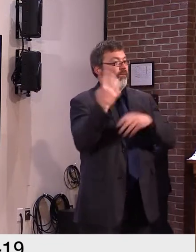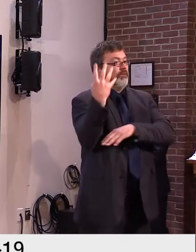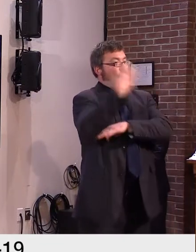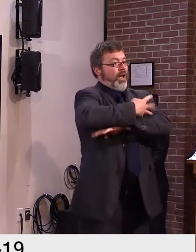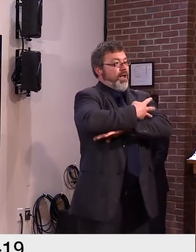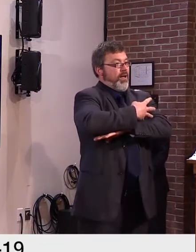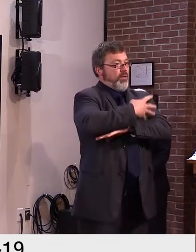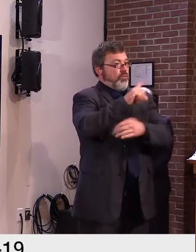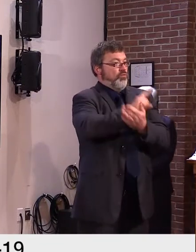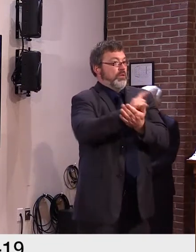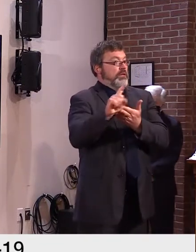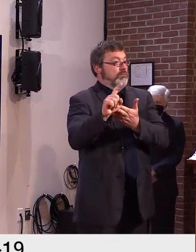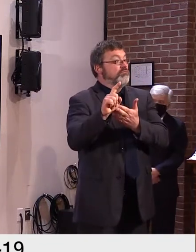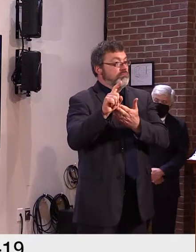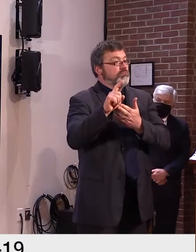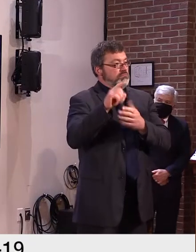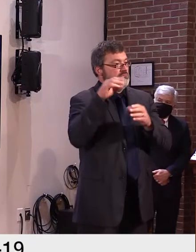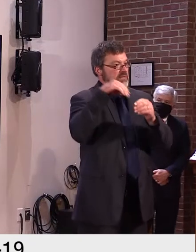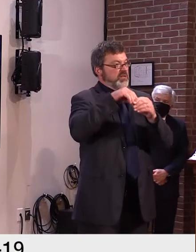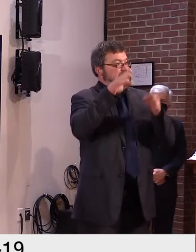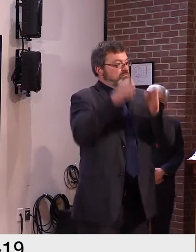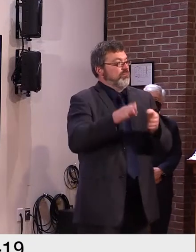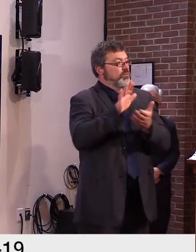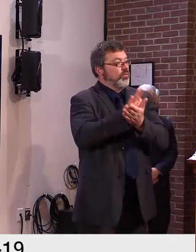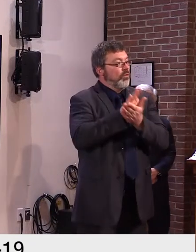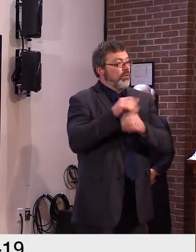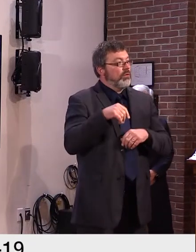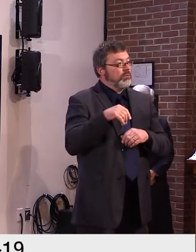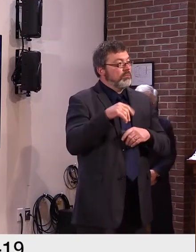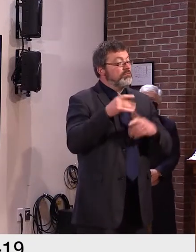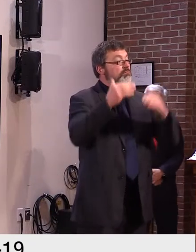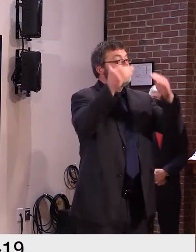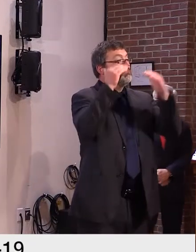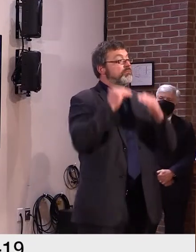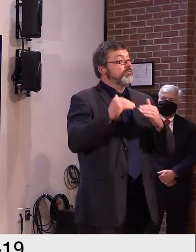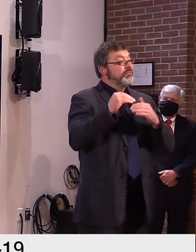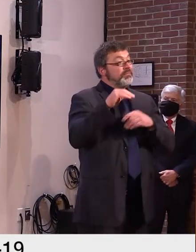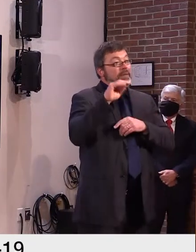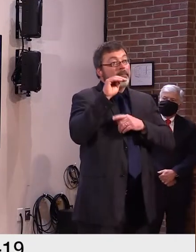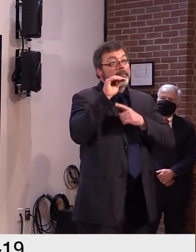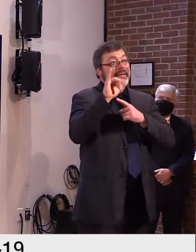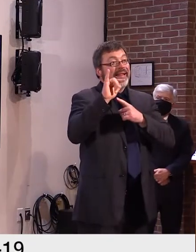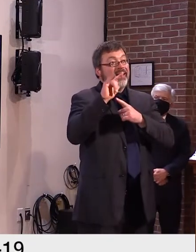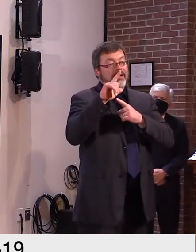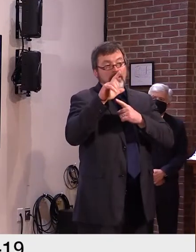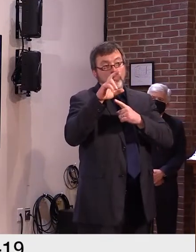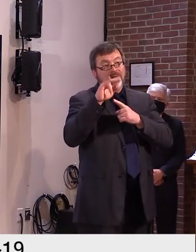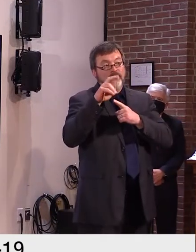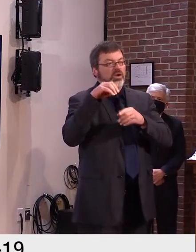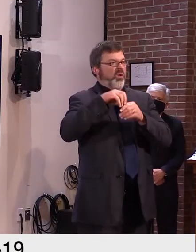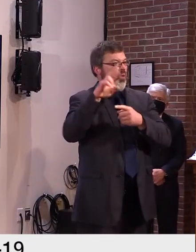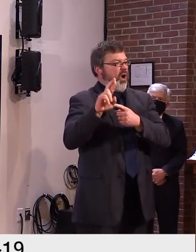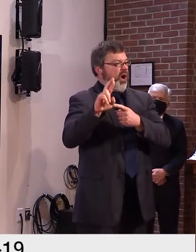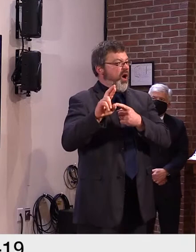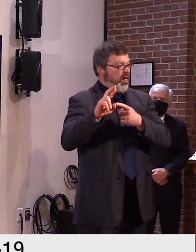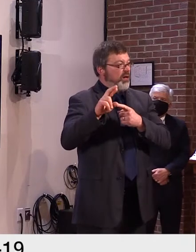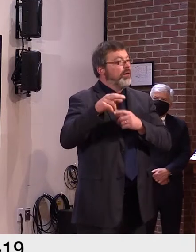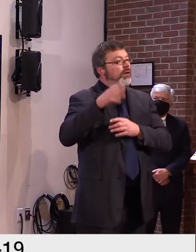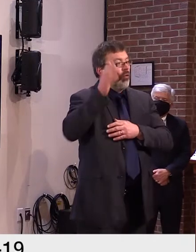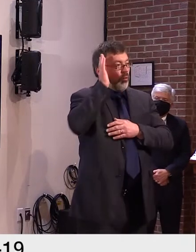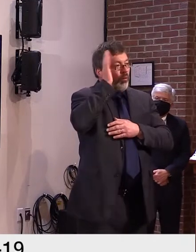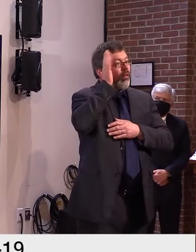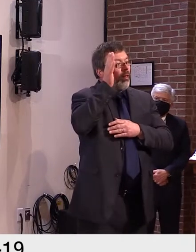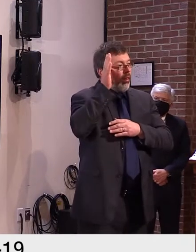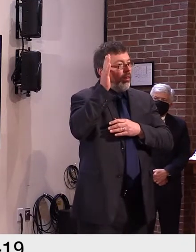Rutland, recently announced it's moving to in-person instruction as well. Mill River has been completely remote since schools opened last